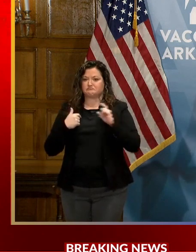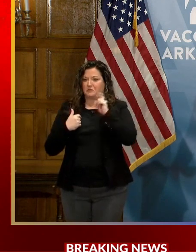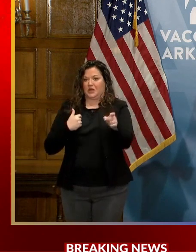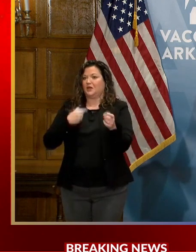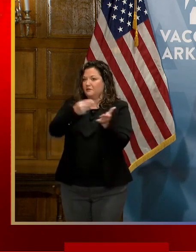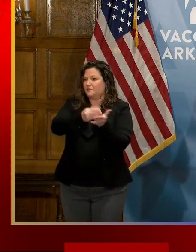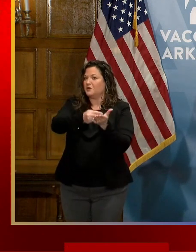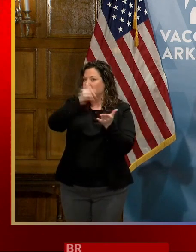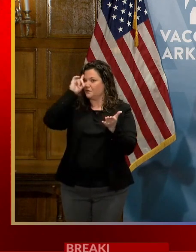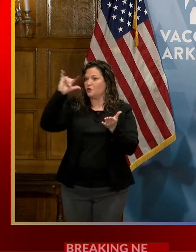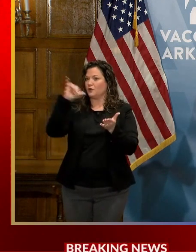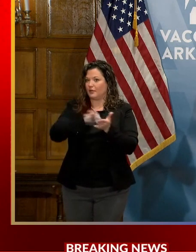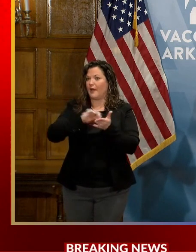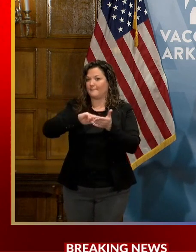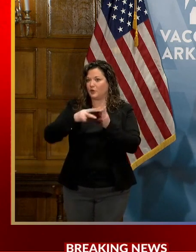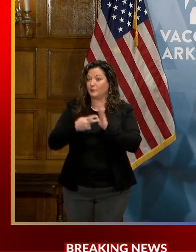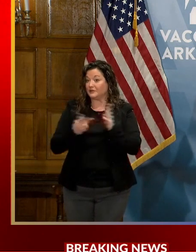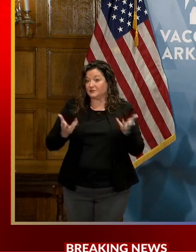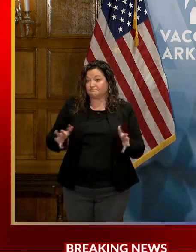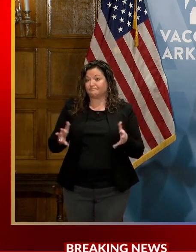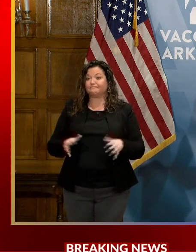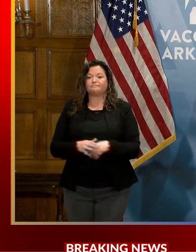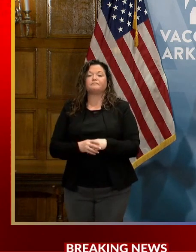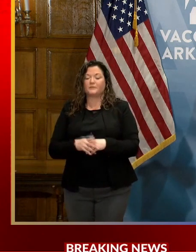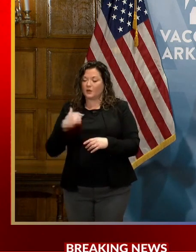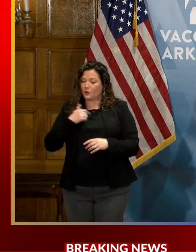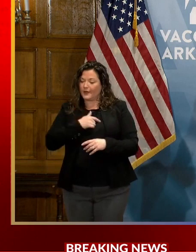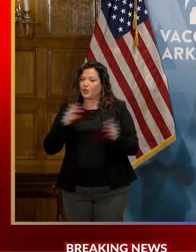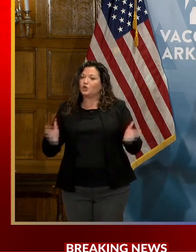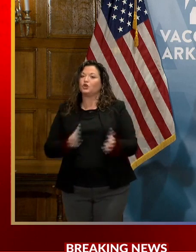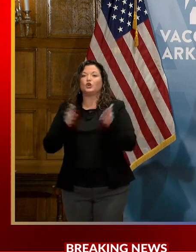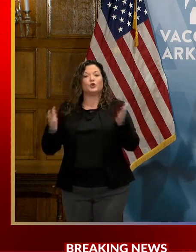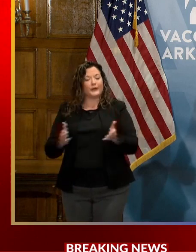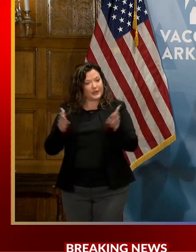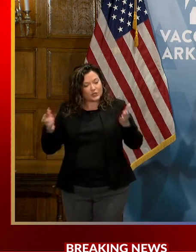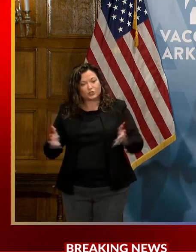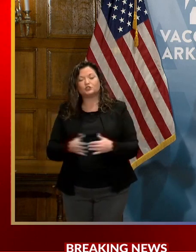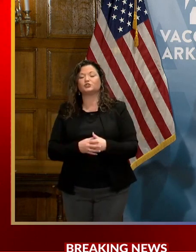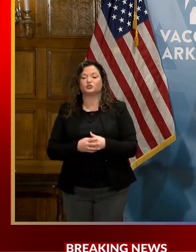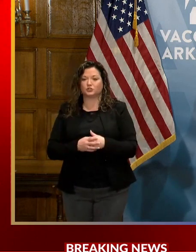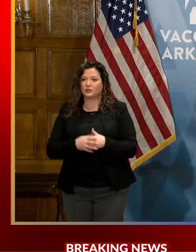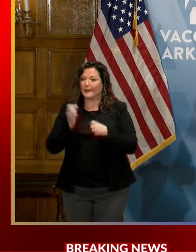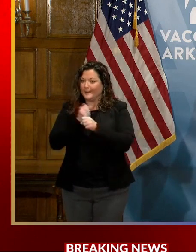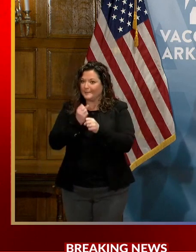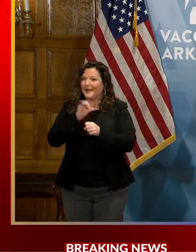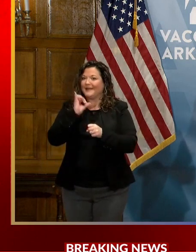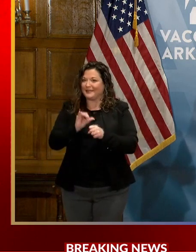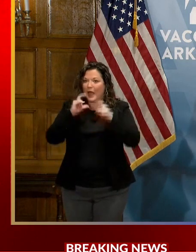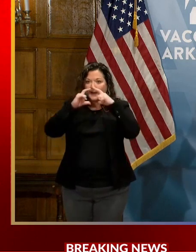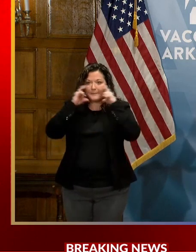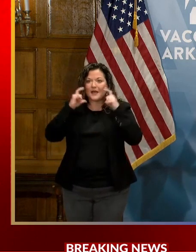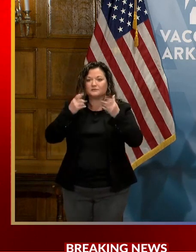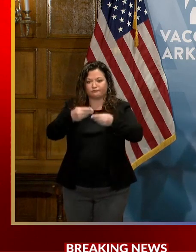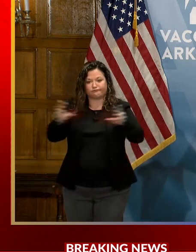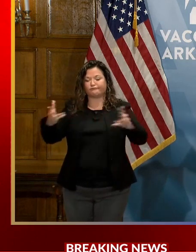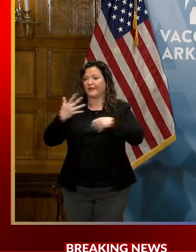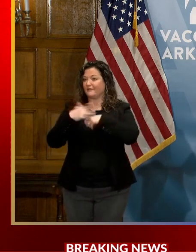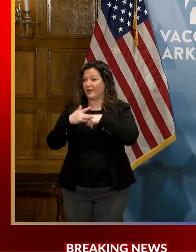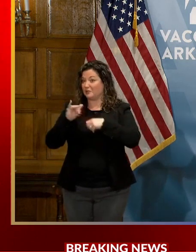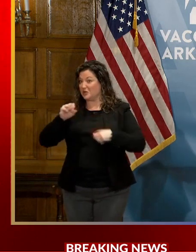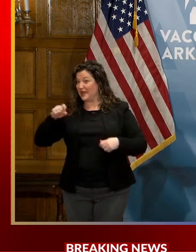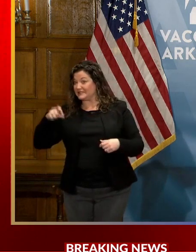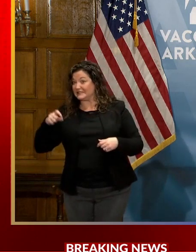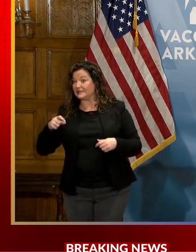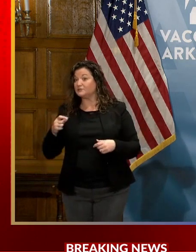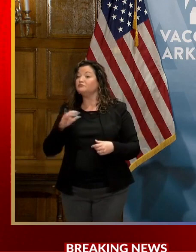those purposes, and we encourage them to make those masks available as needed. Johnny, do you have anything